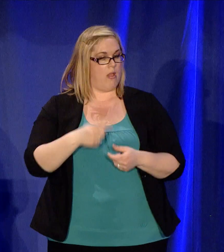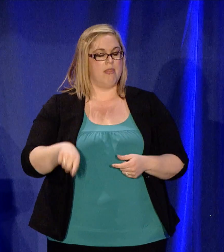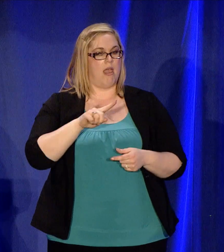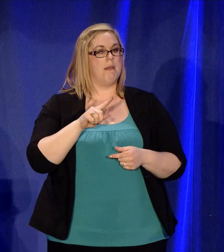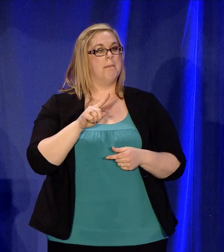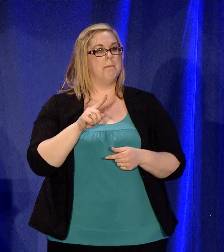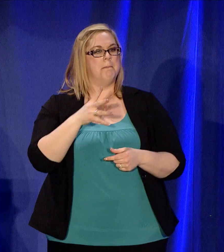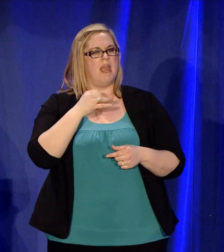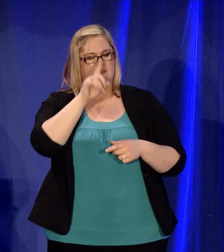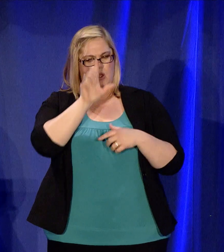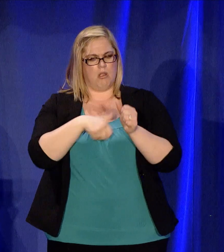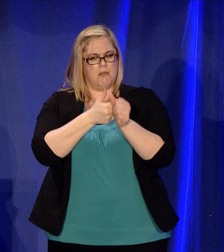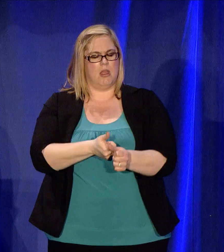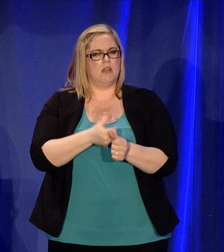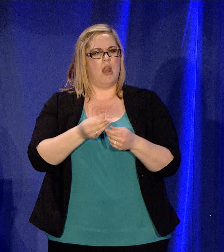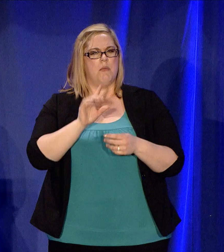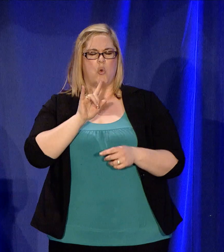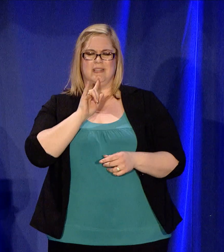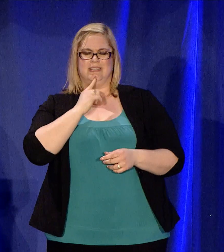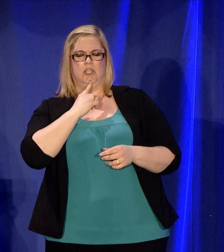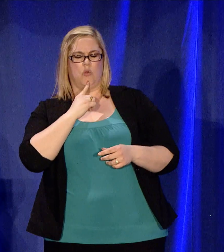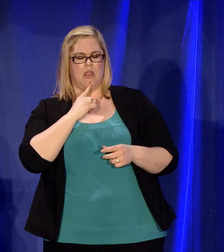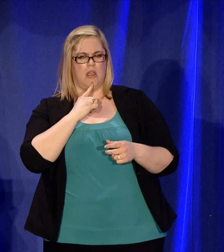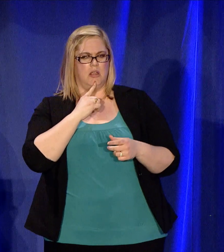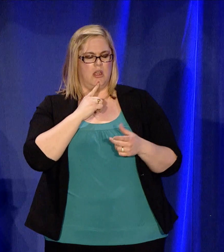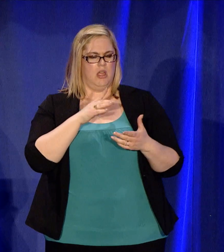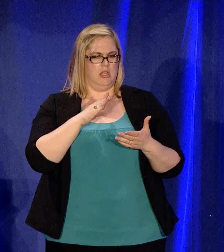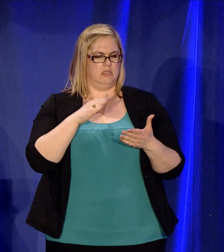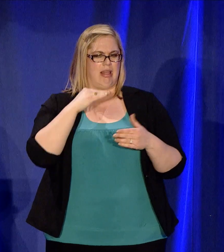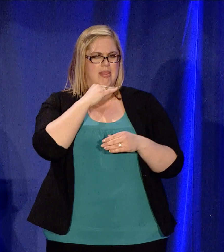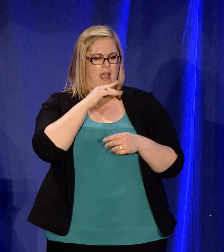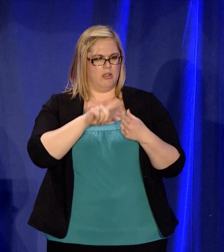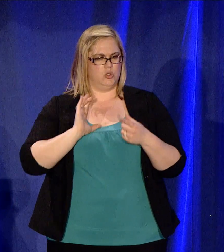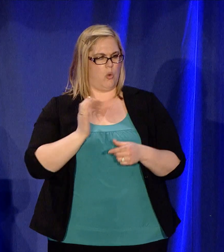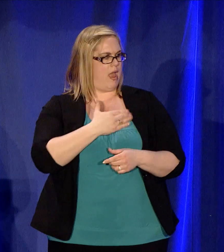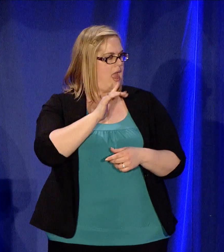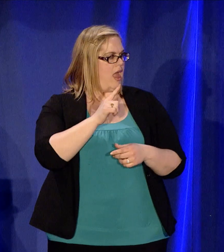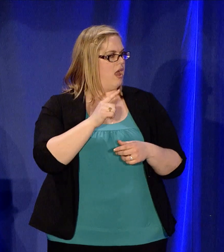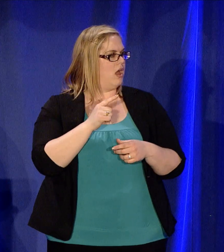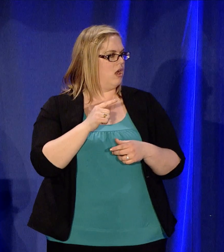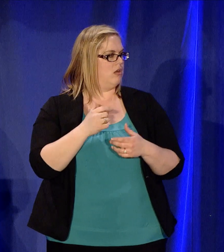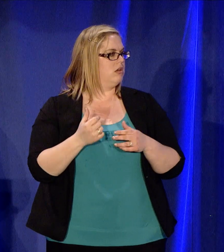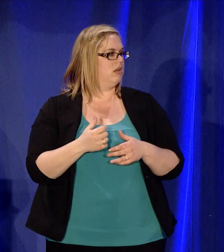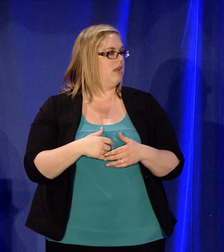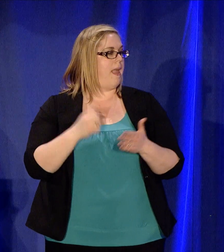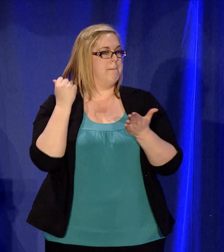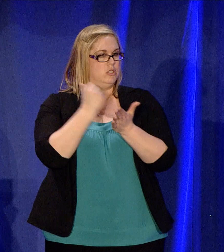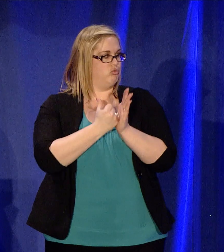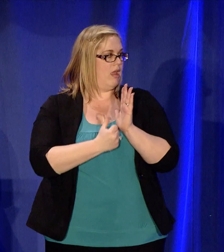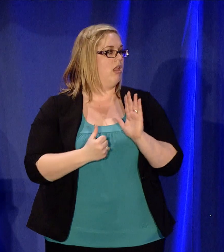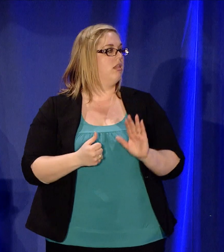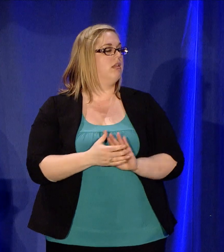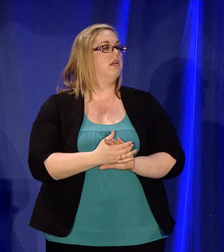them complicit in the most serious betrayal of our democracy in our history. And I am determined to do everything in